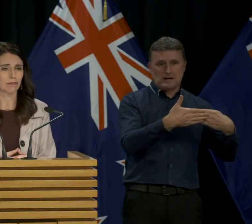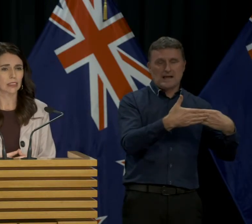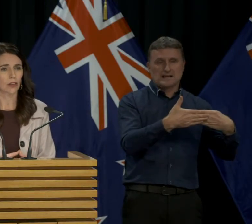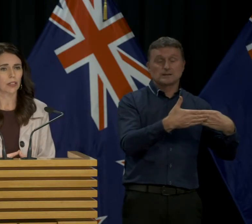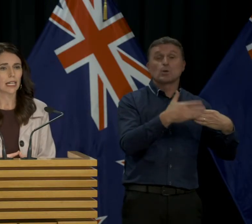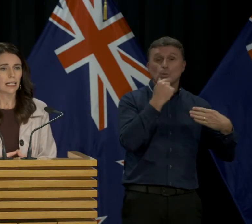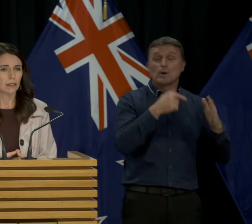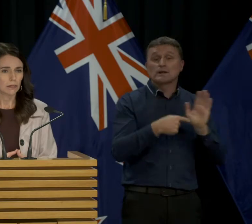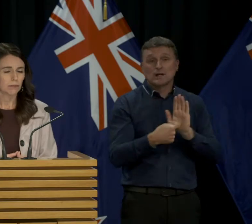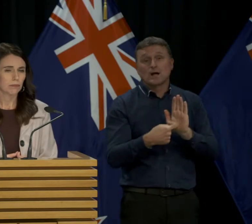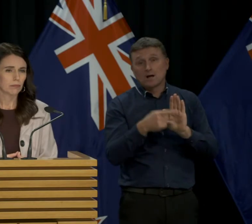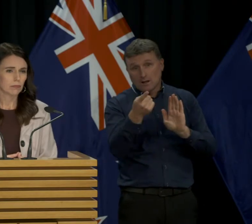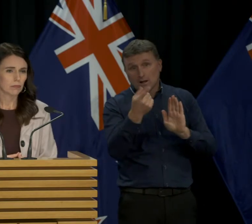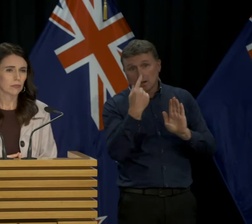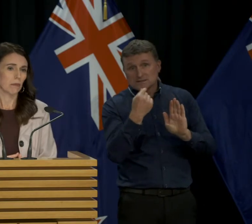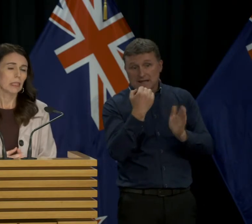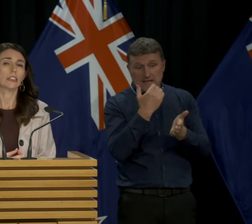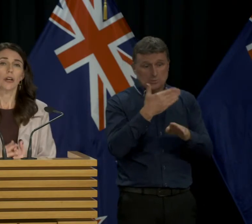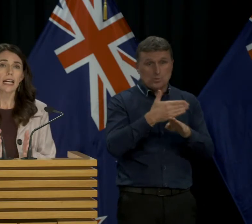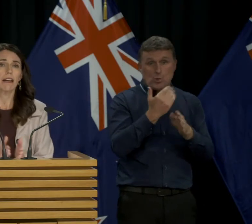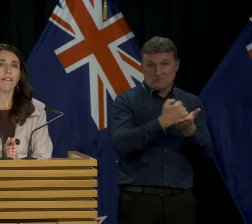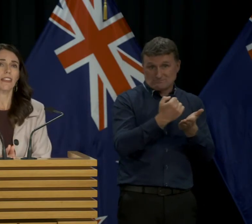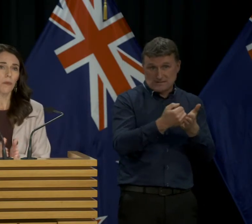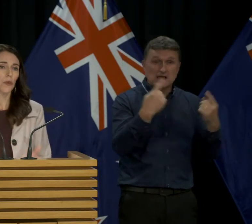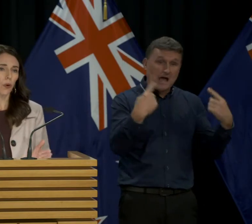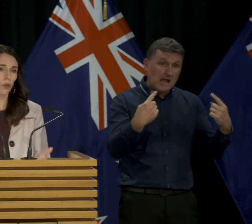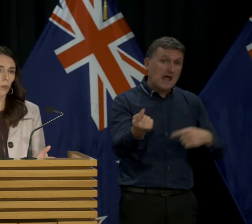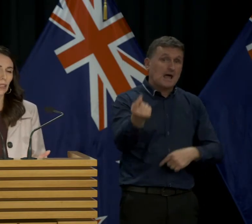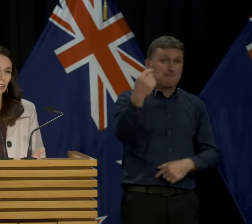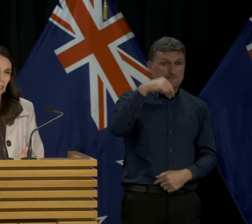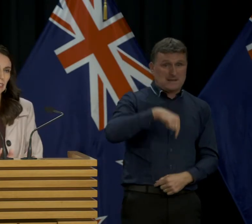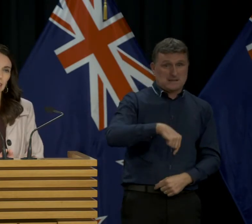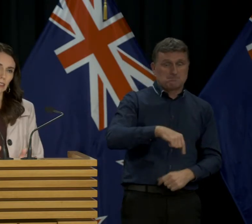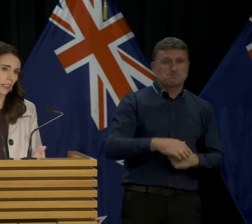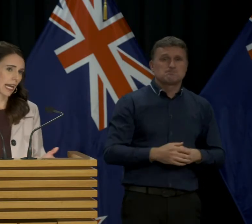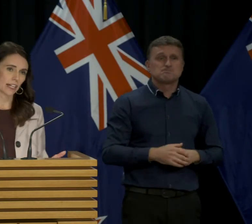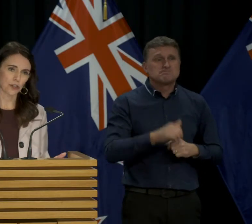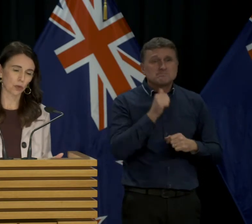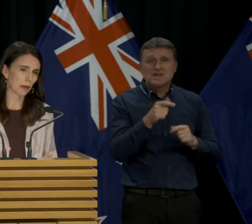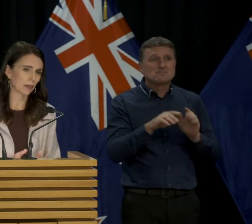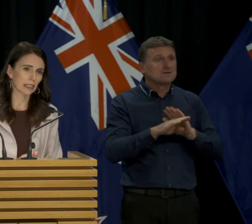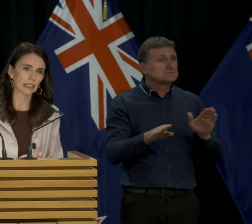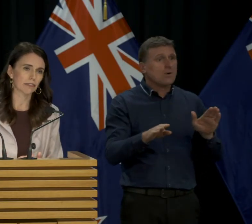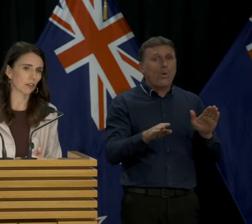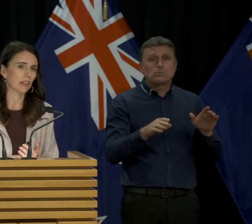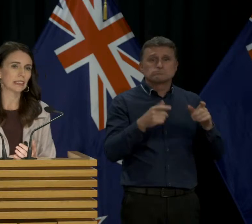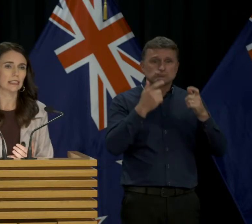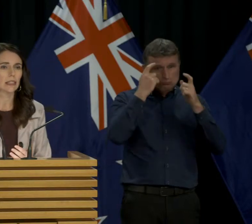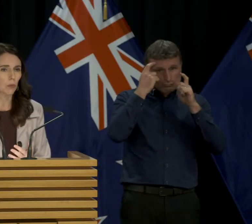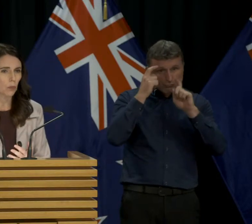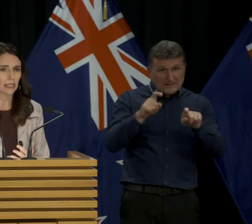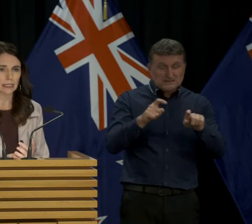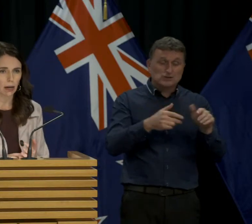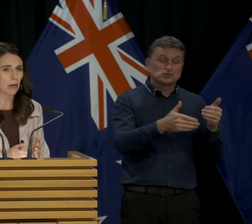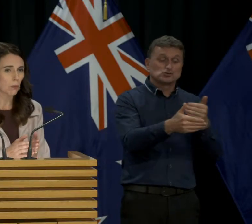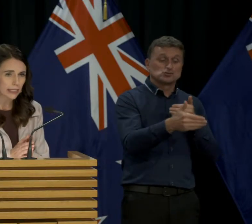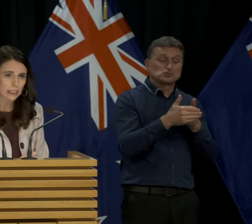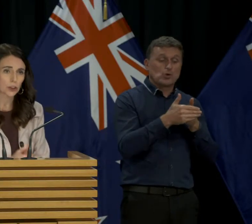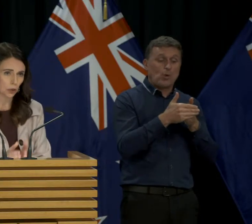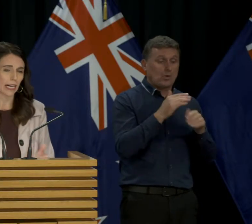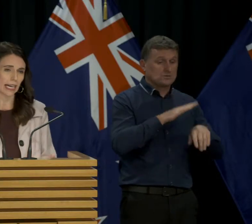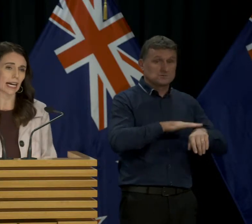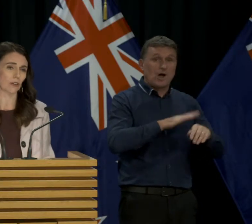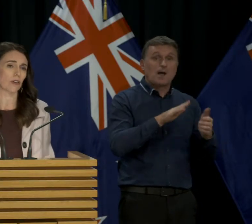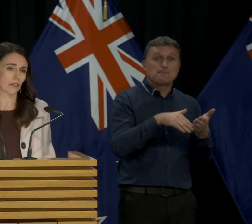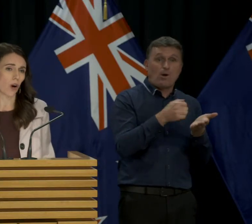back in. So, yeah. So if they were not normally resident and they had short periods left on visas, there will be some, but we